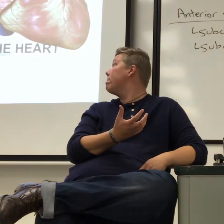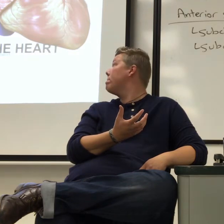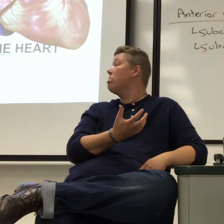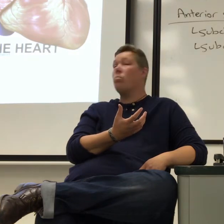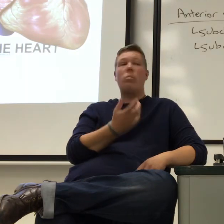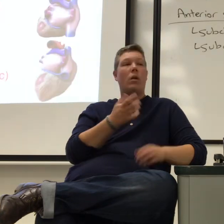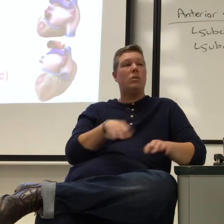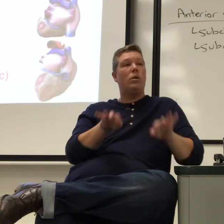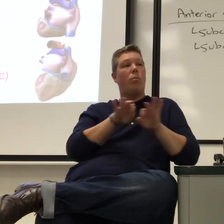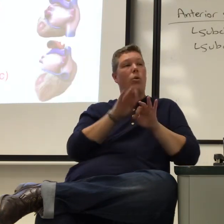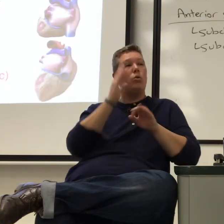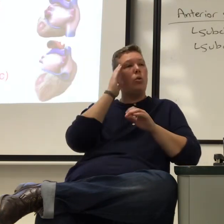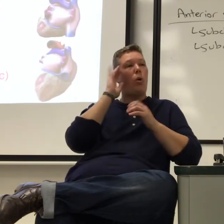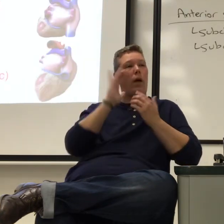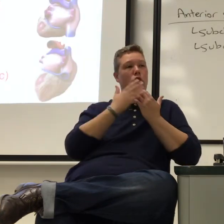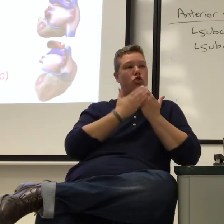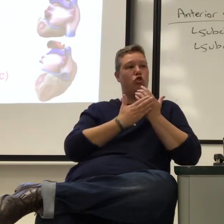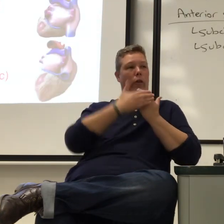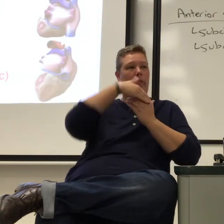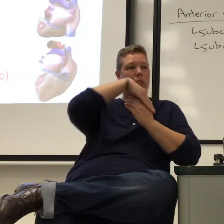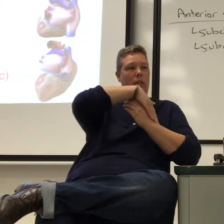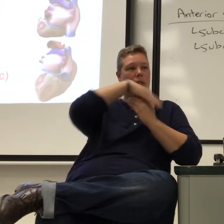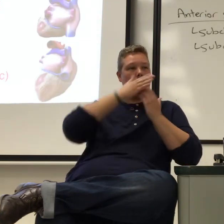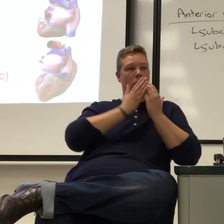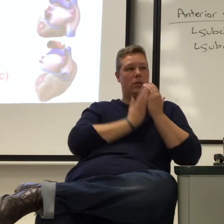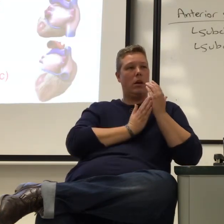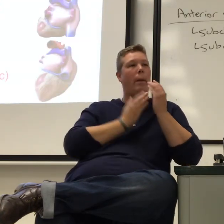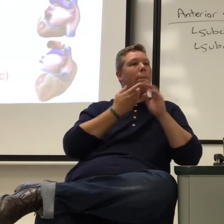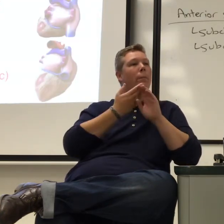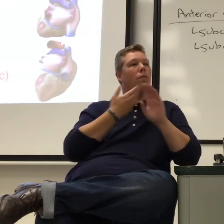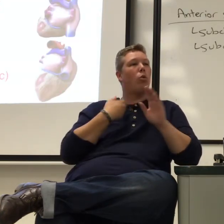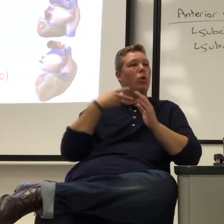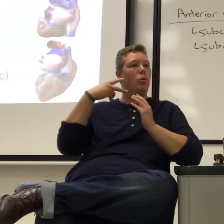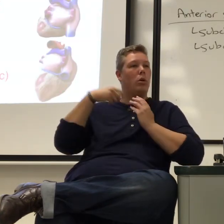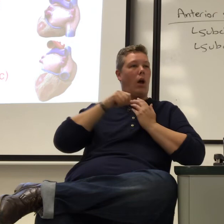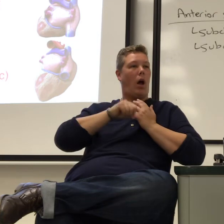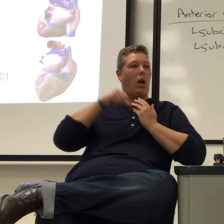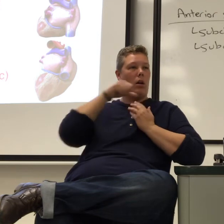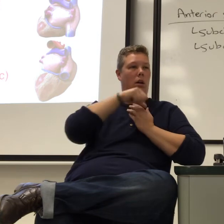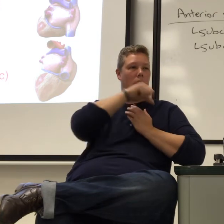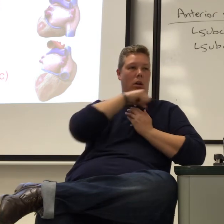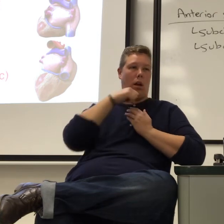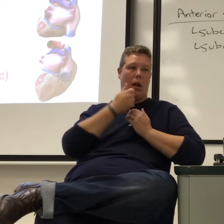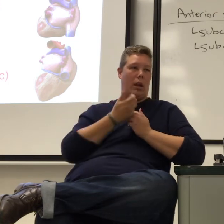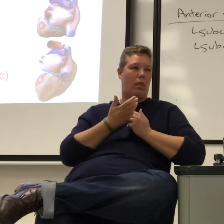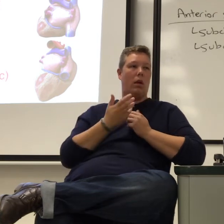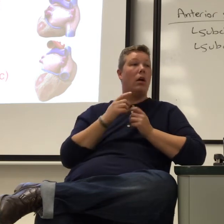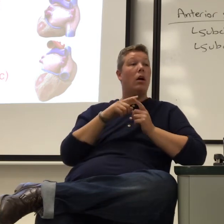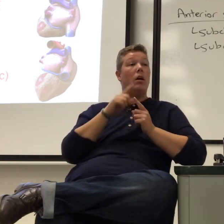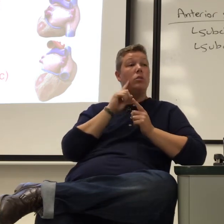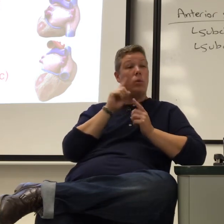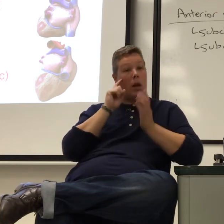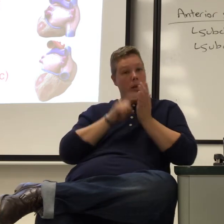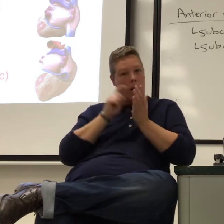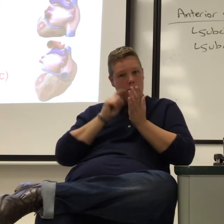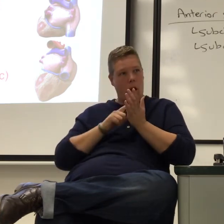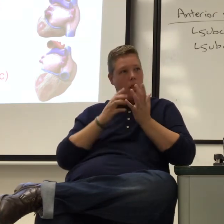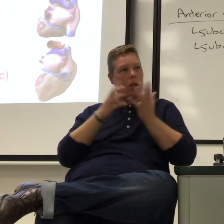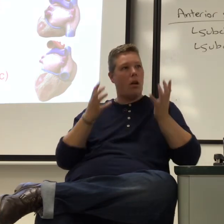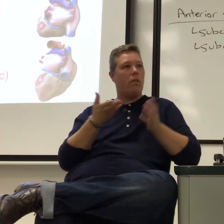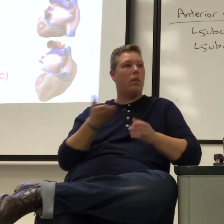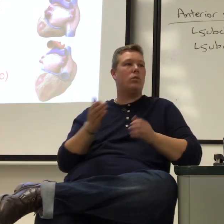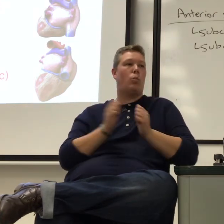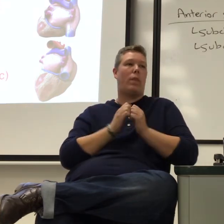it's important to know the surfaces of the heart before you make any cuts in a dissection. You can identify a lot of things without doing